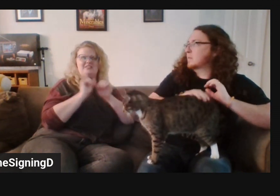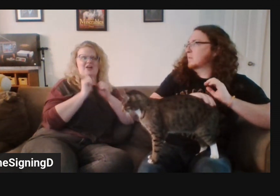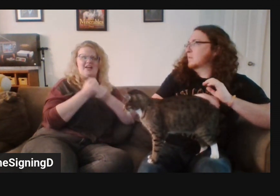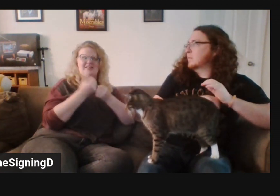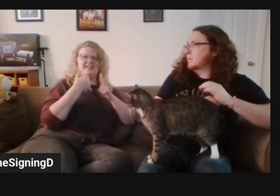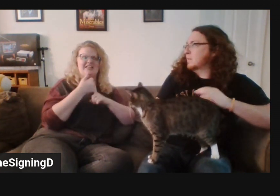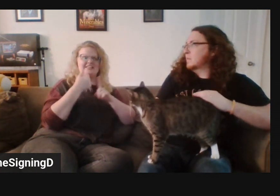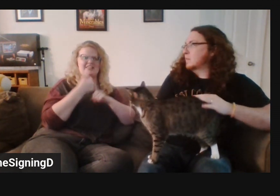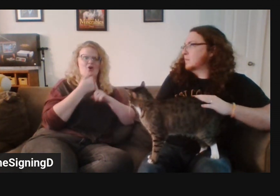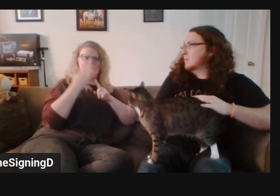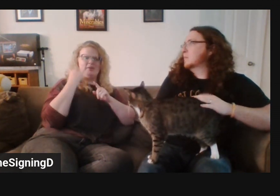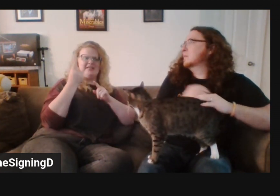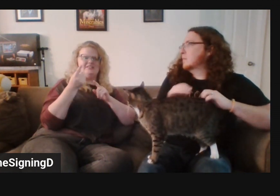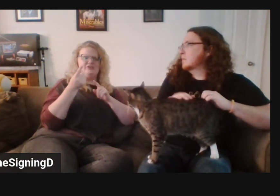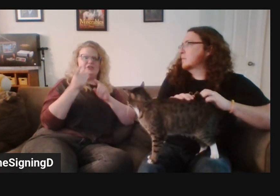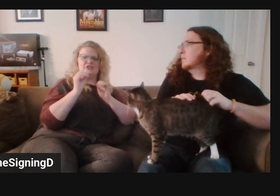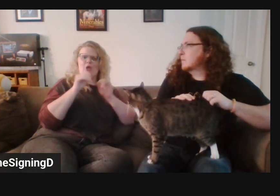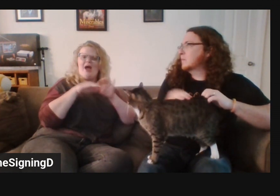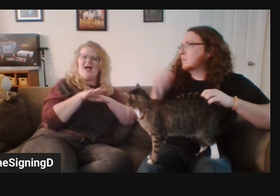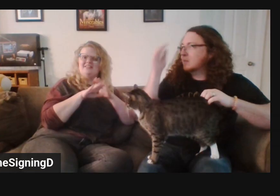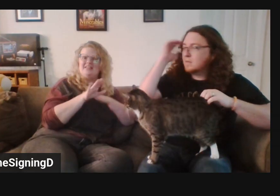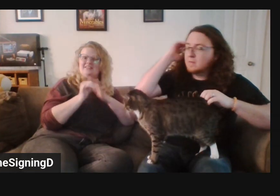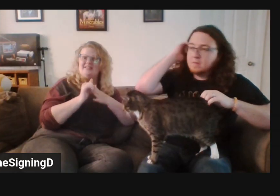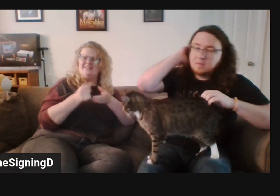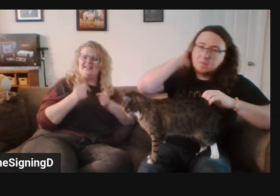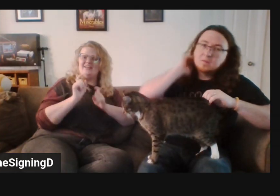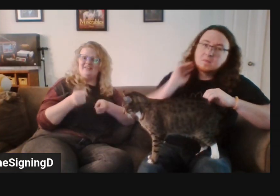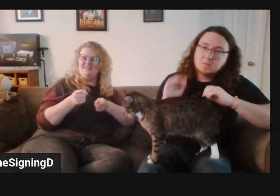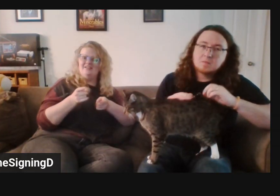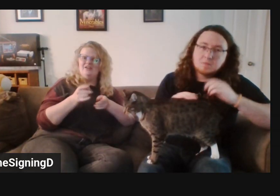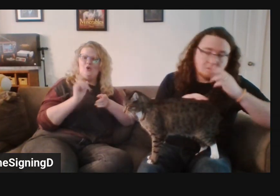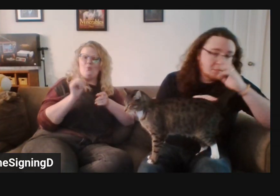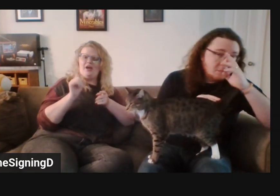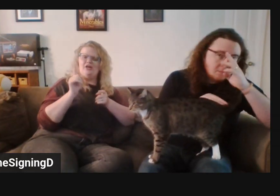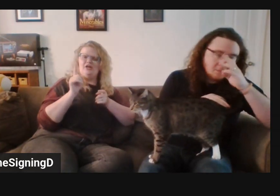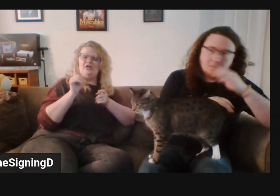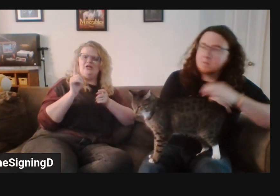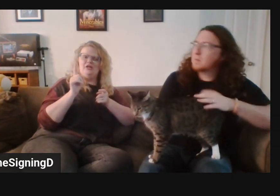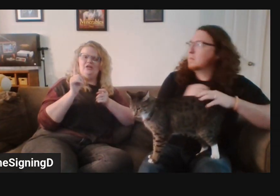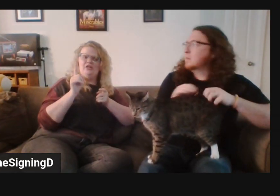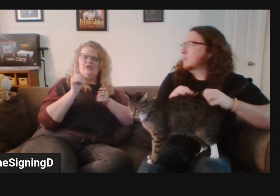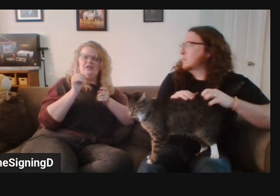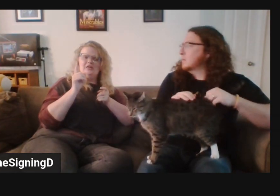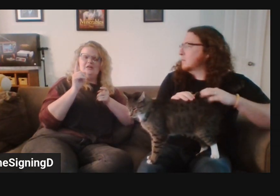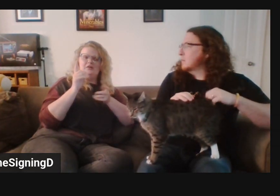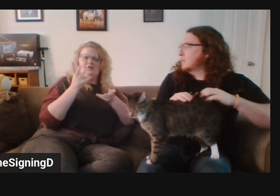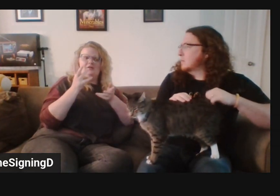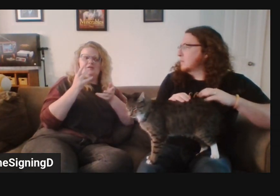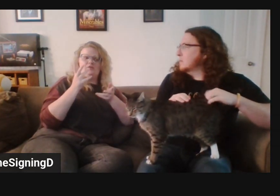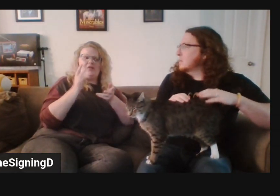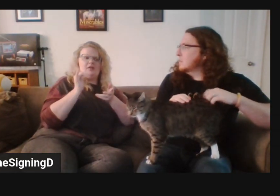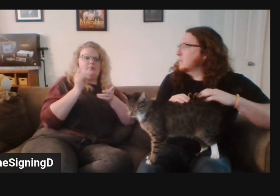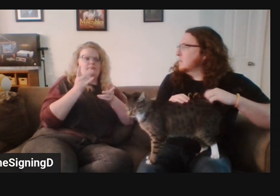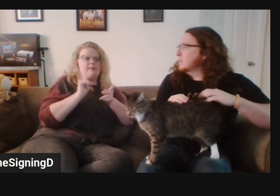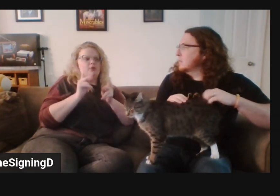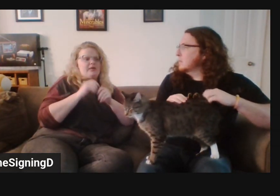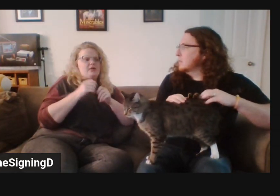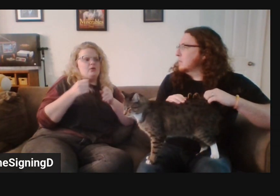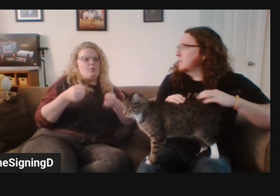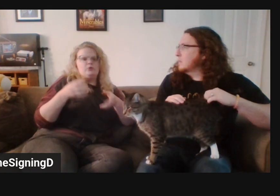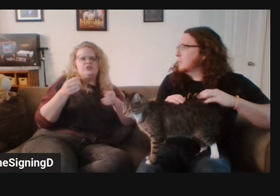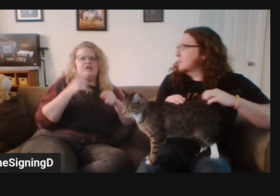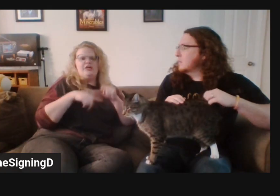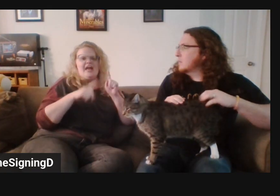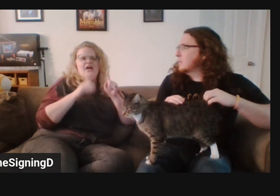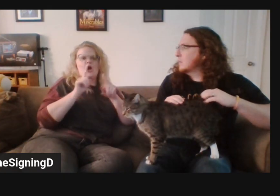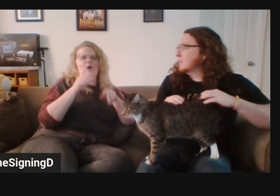It's society itself because there's no access that's given where like people in